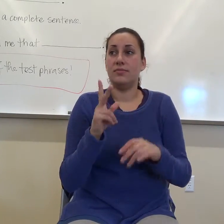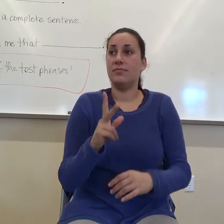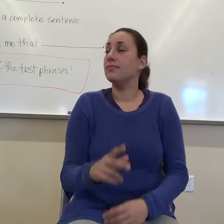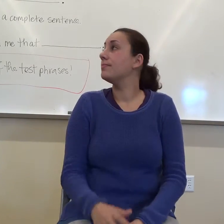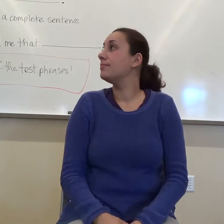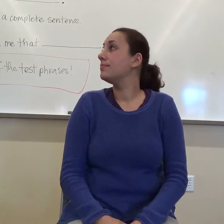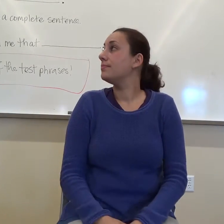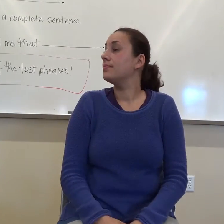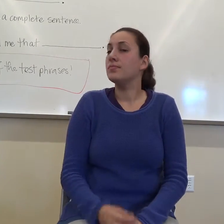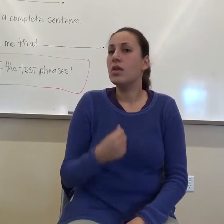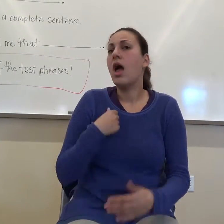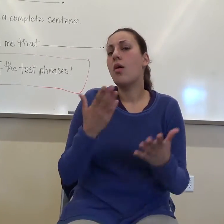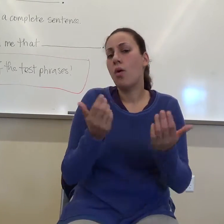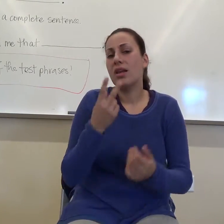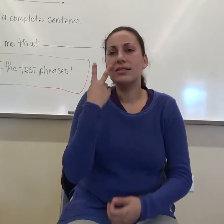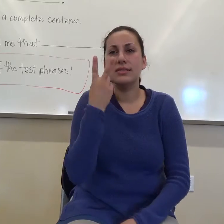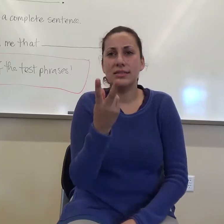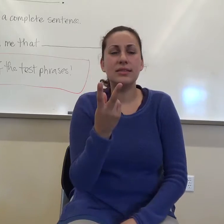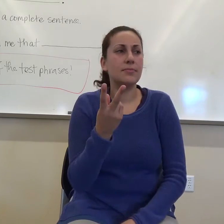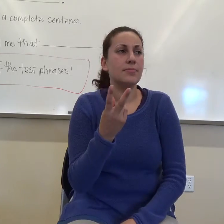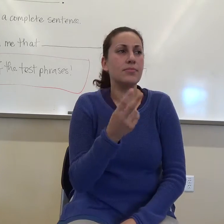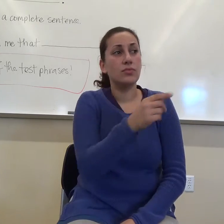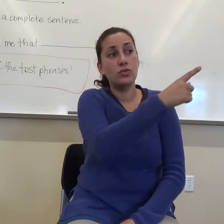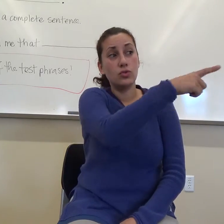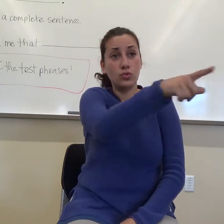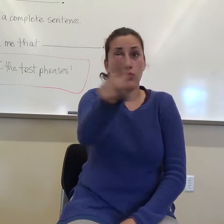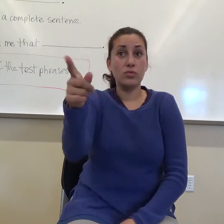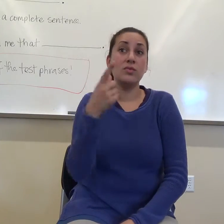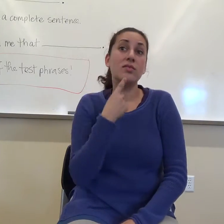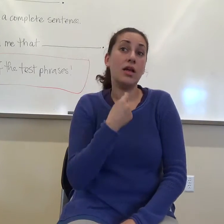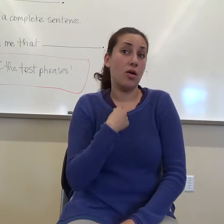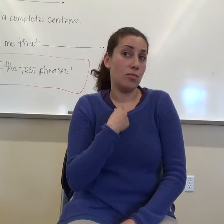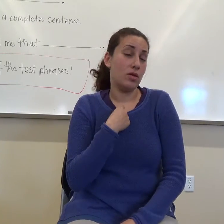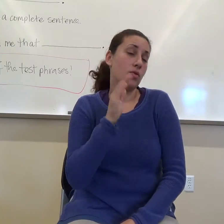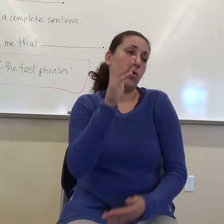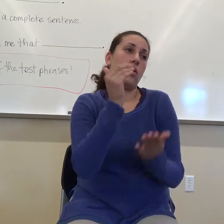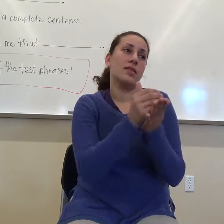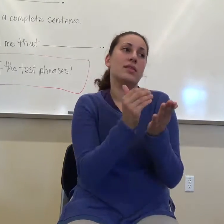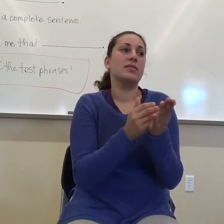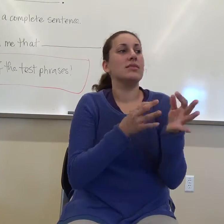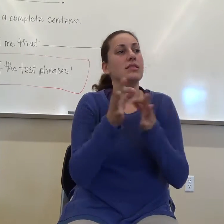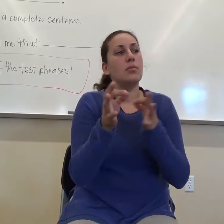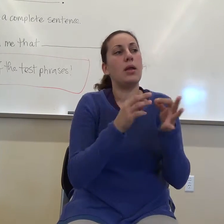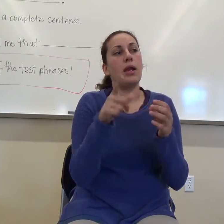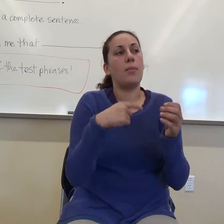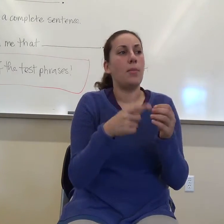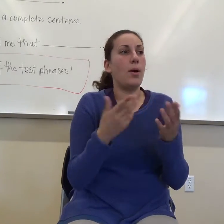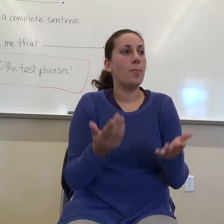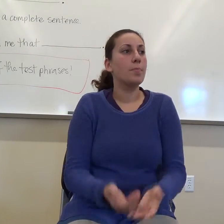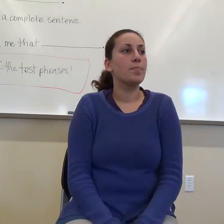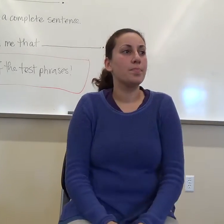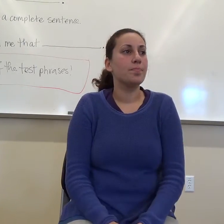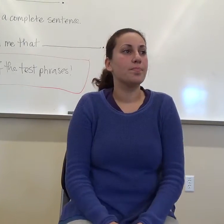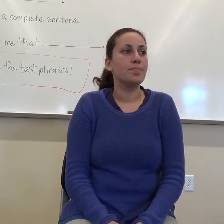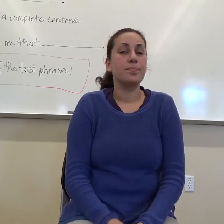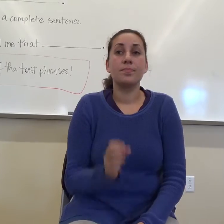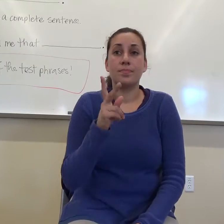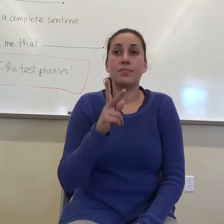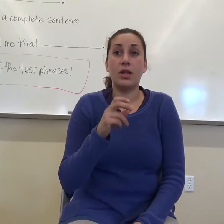That's what I want to see, is that you can tell me what your list is. This is not, it is a list of what